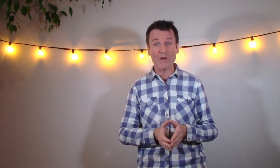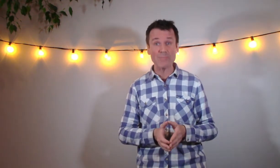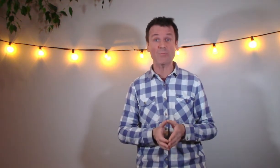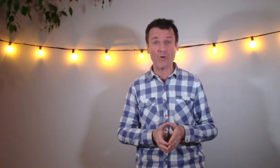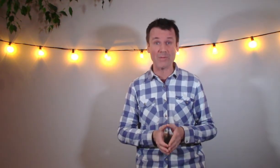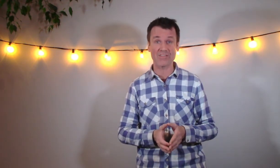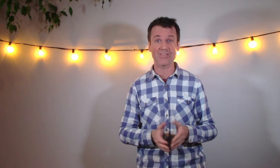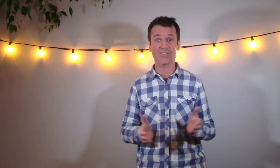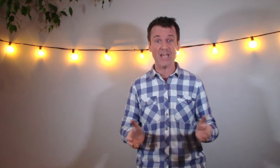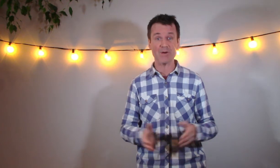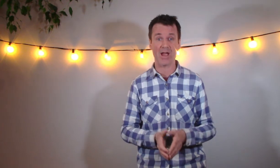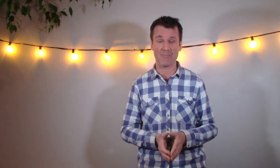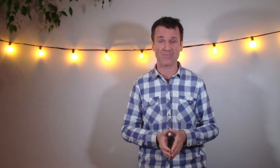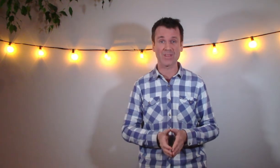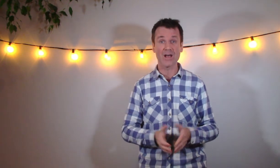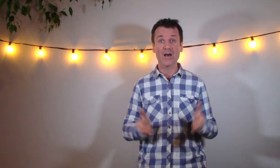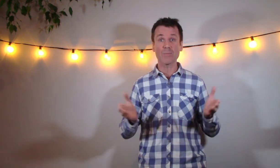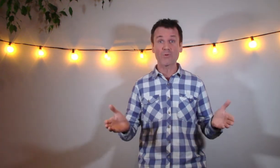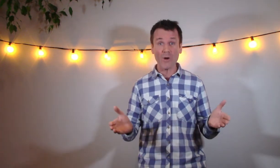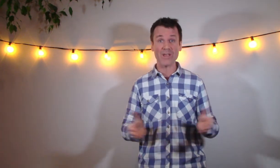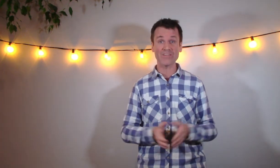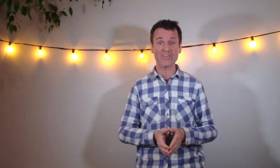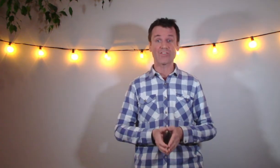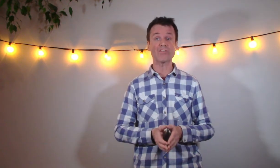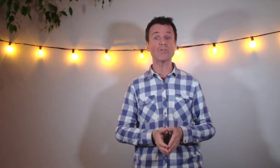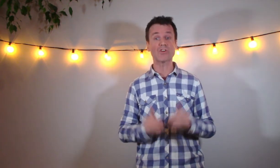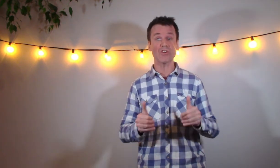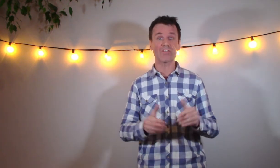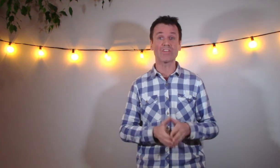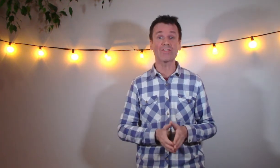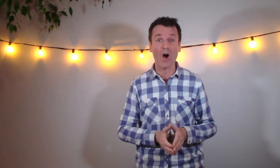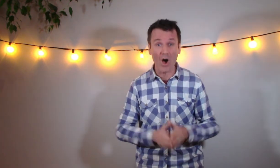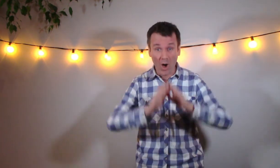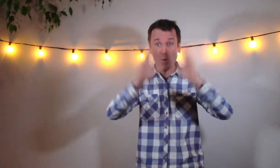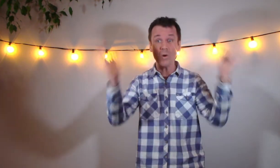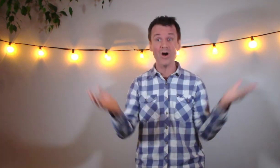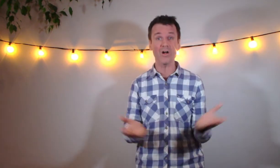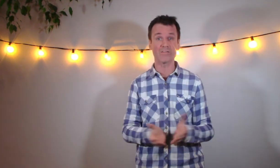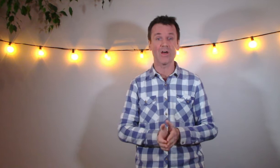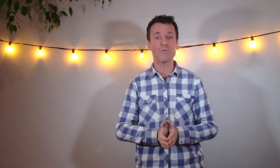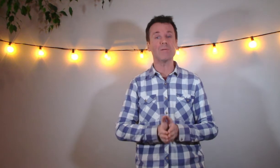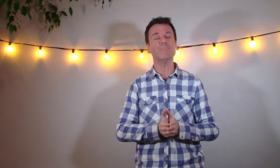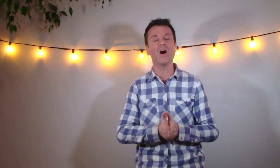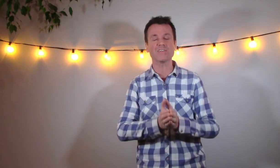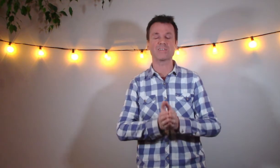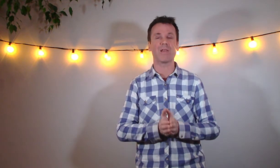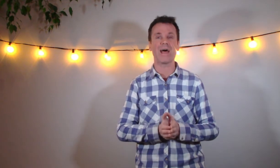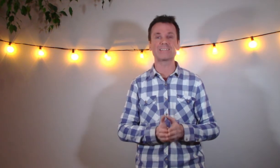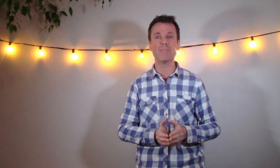incredible promise to Abraham. The promise to do good to the whole world with a master plan to